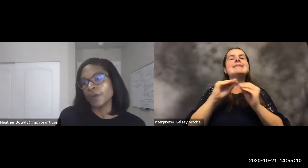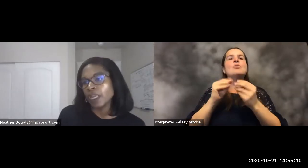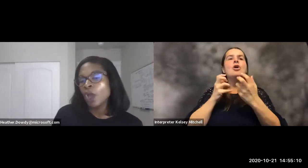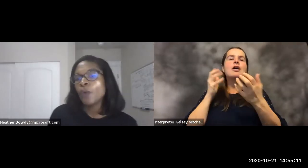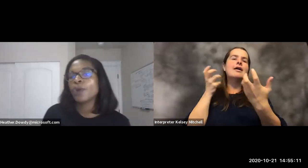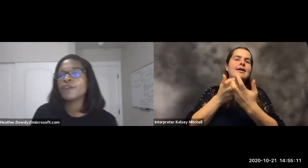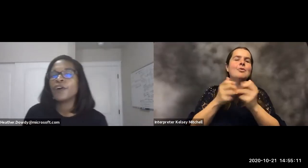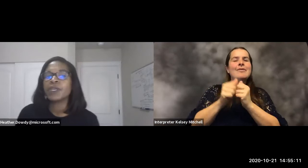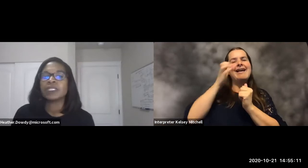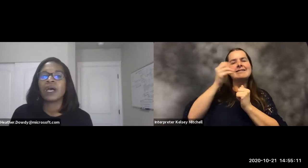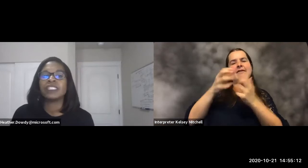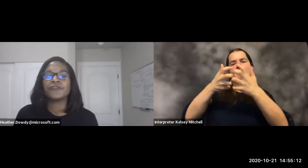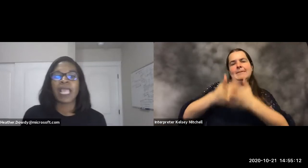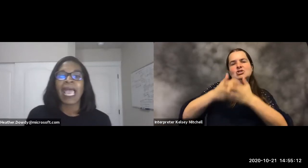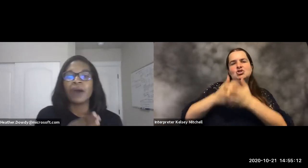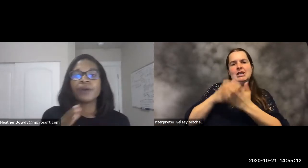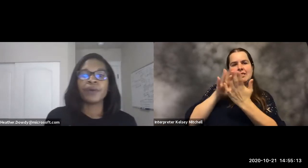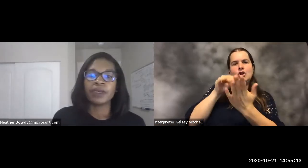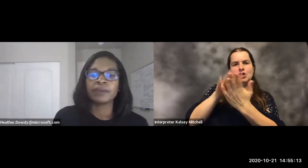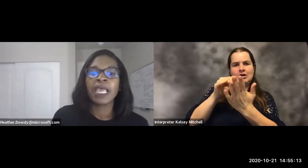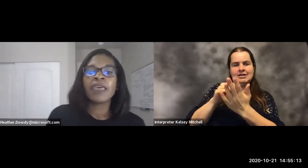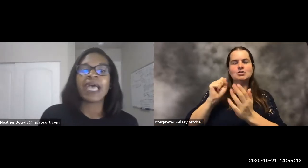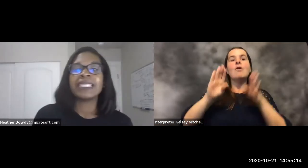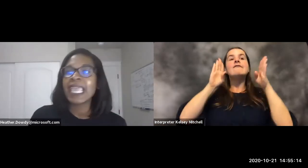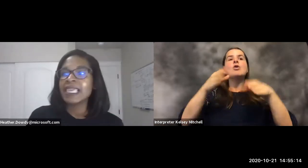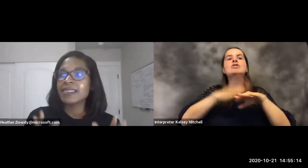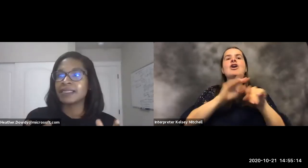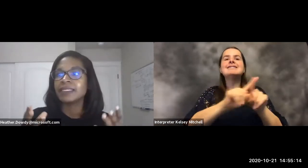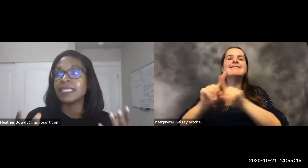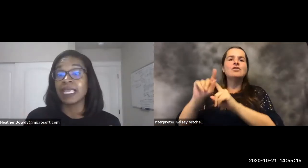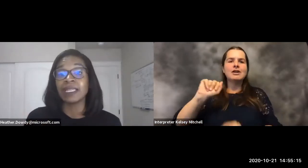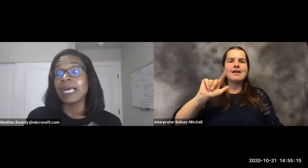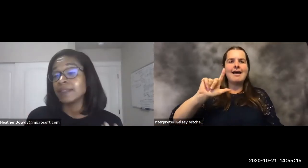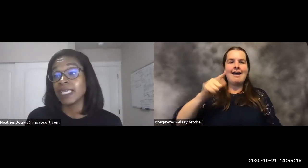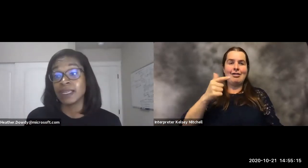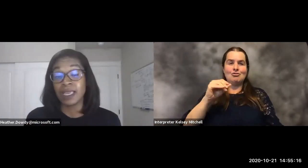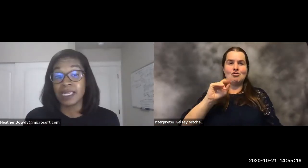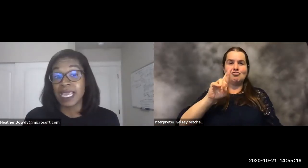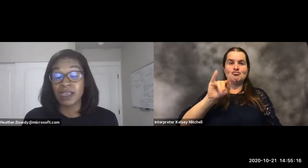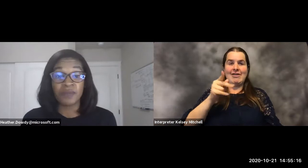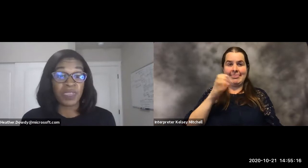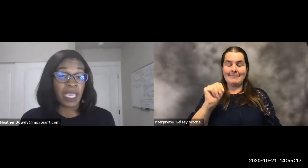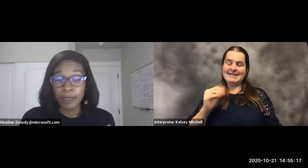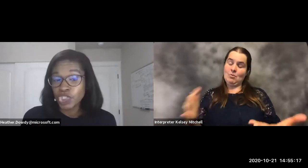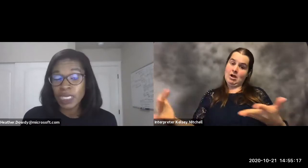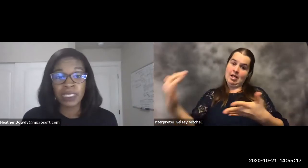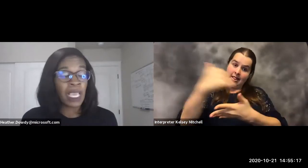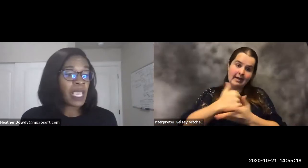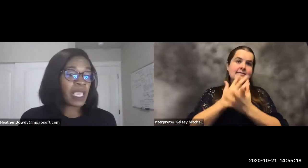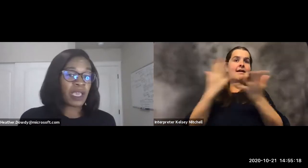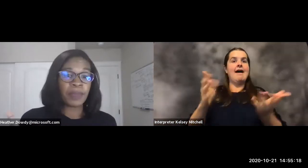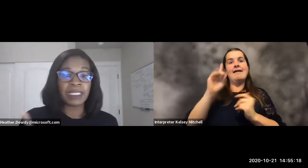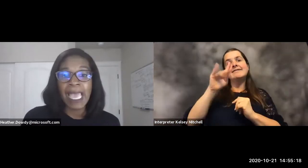machine learning, where you're focused on different algorithms that take this data, lots of data, and the data could